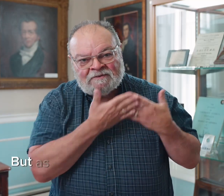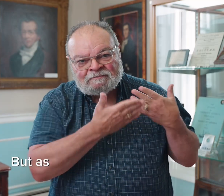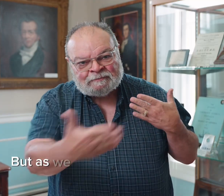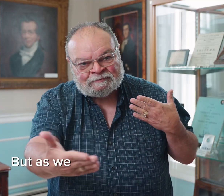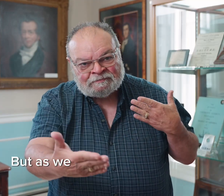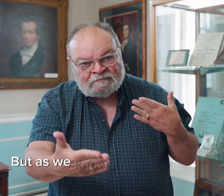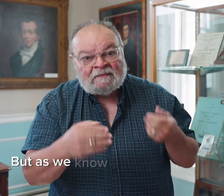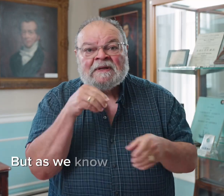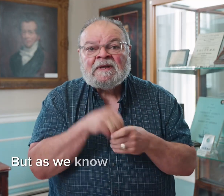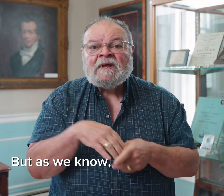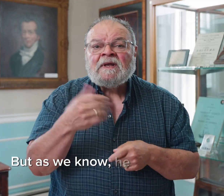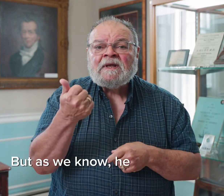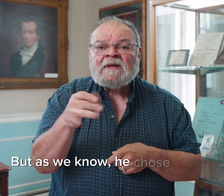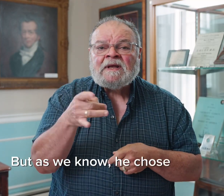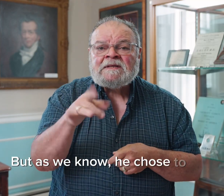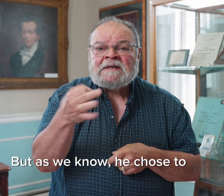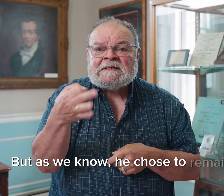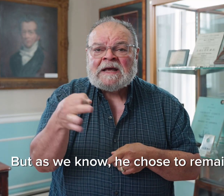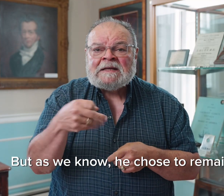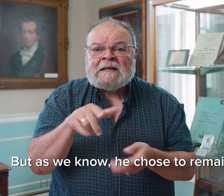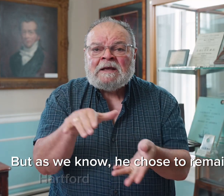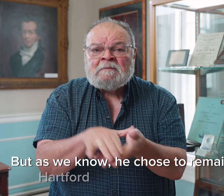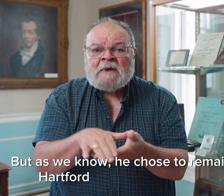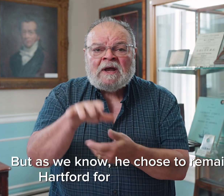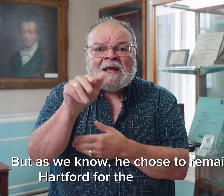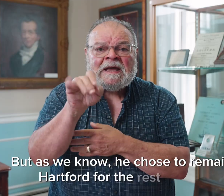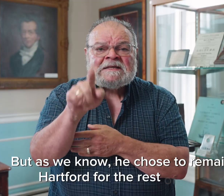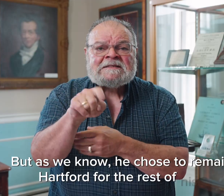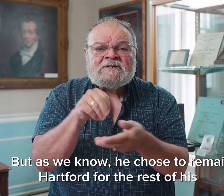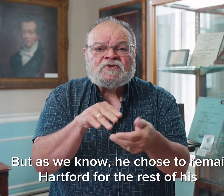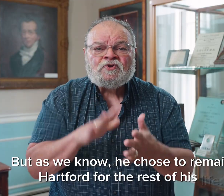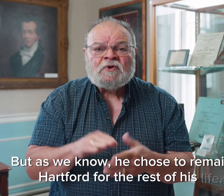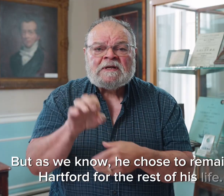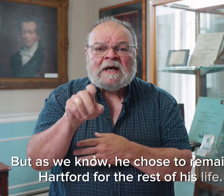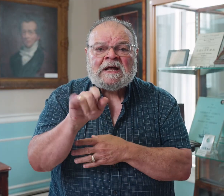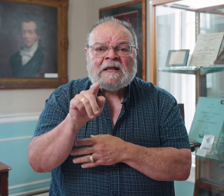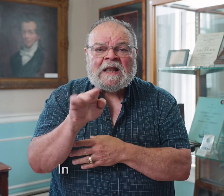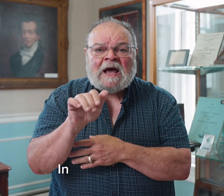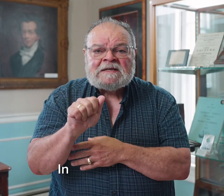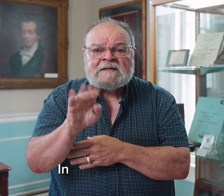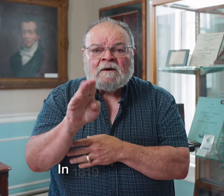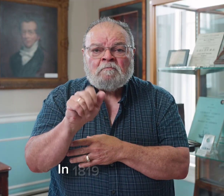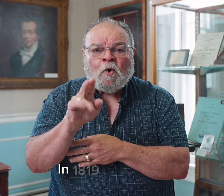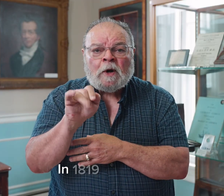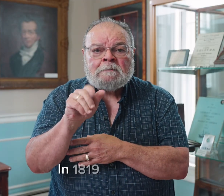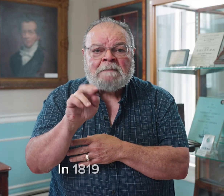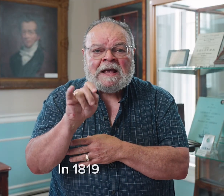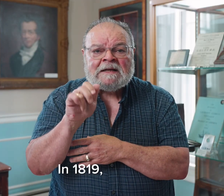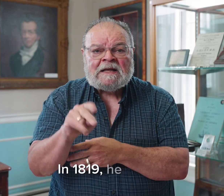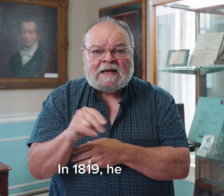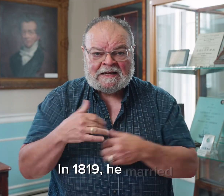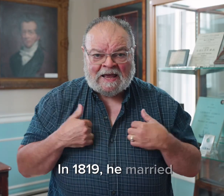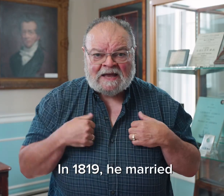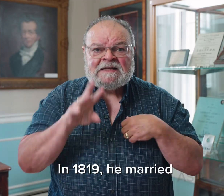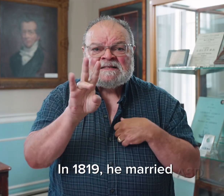we know, he chose to remain in Hartford for the rest of his life. In 1819, he married